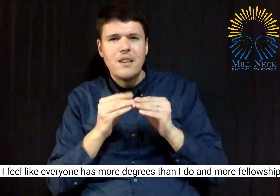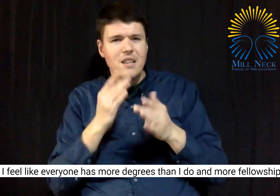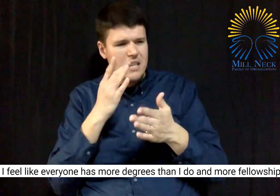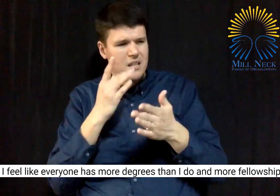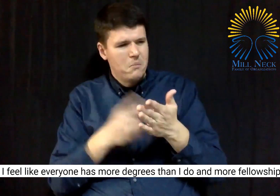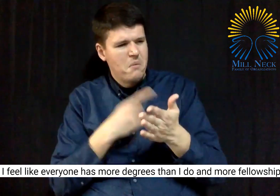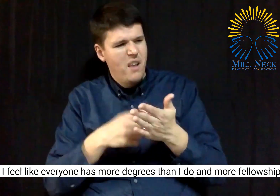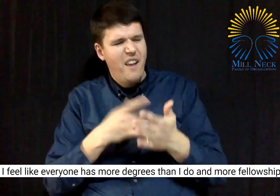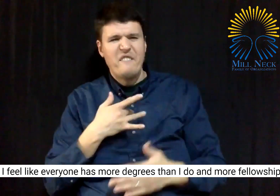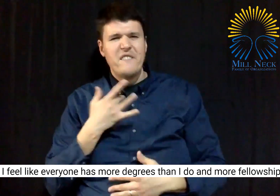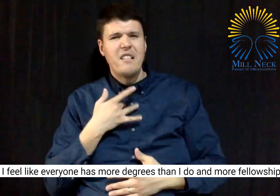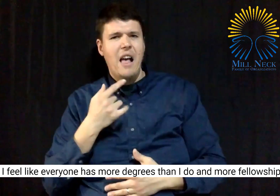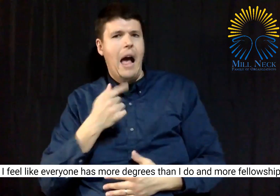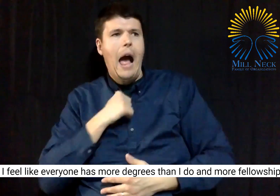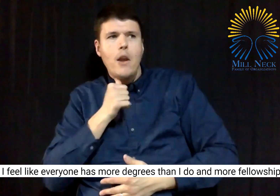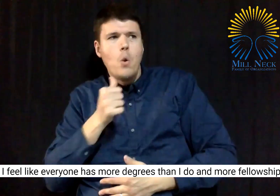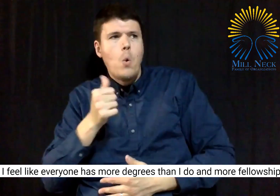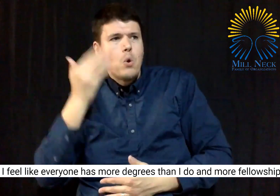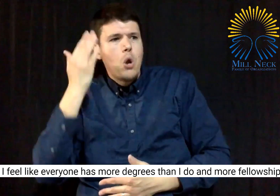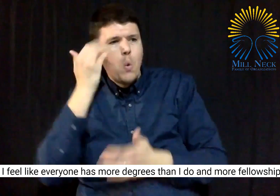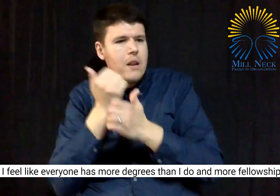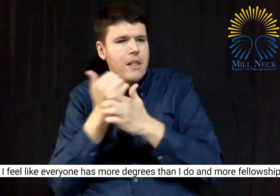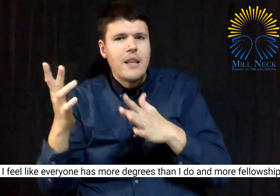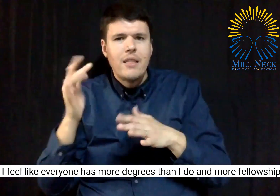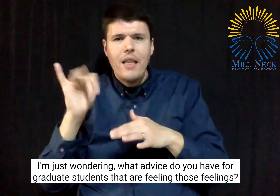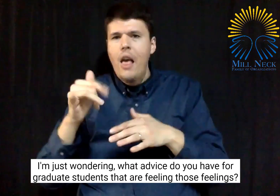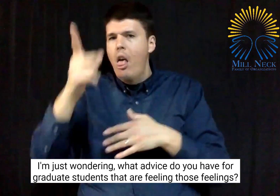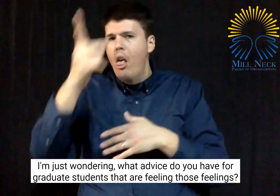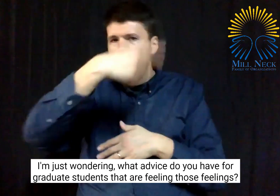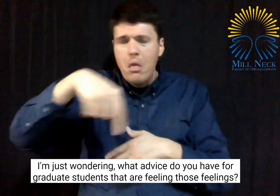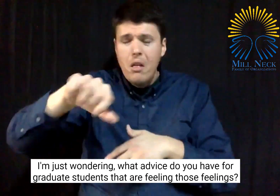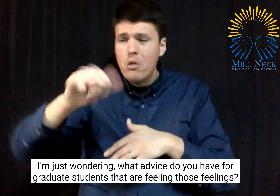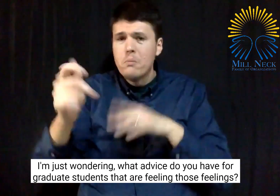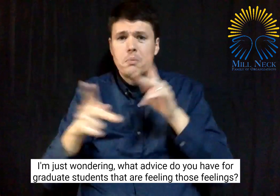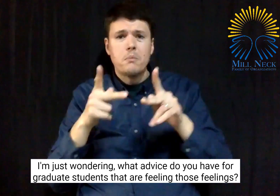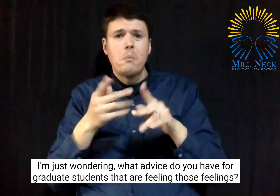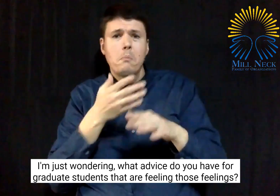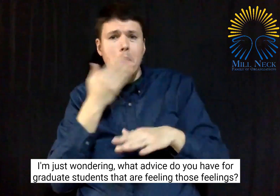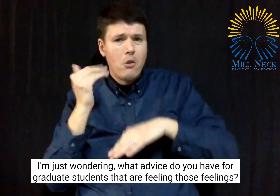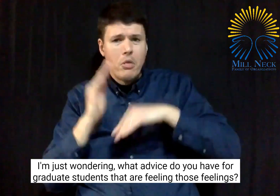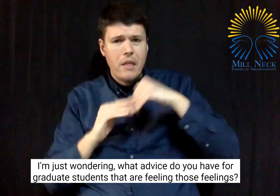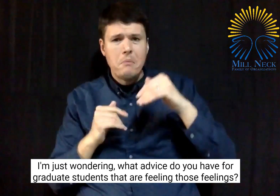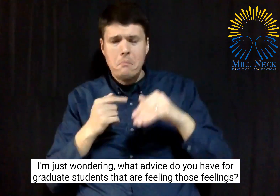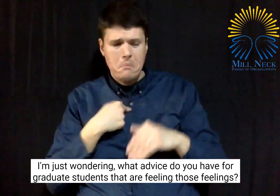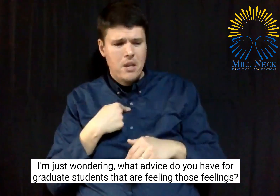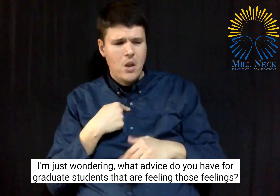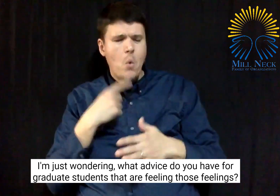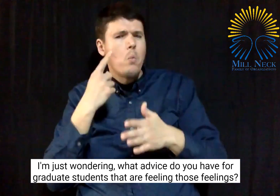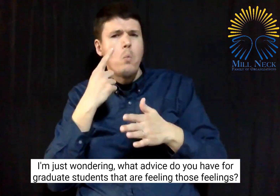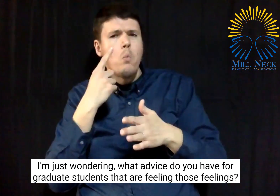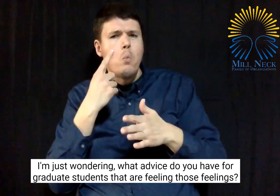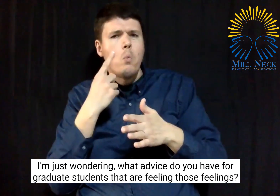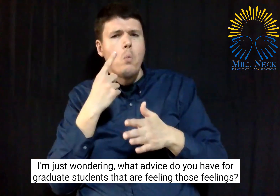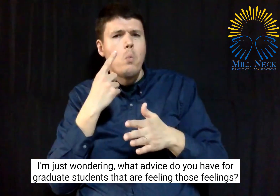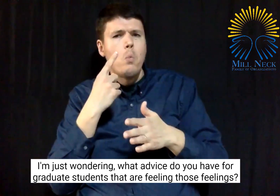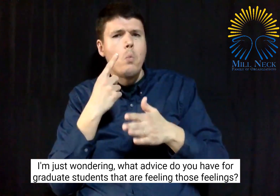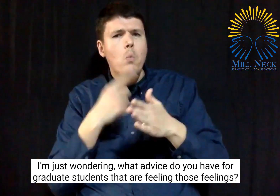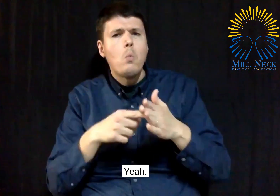feel like everyone has more degrees than I do and more fellowships. I'm just wondering, what advice do you have for graduate students that are feeling those feelings? Yeah, I'm